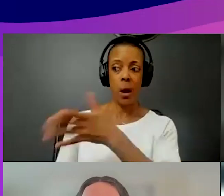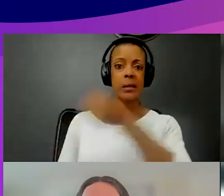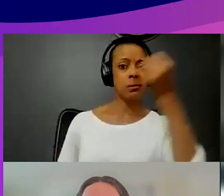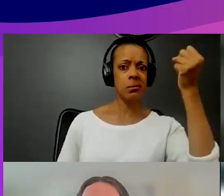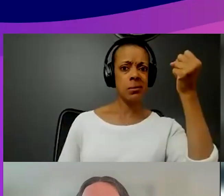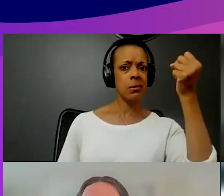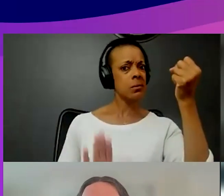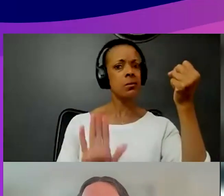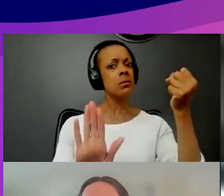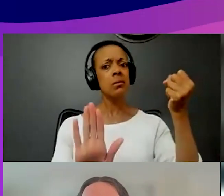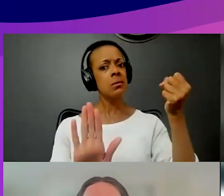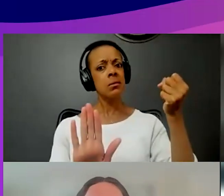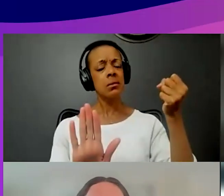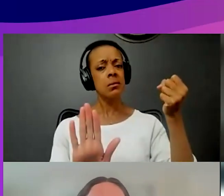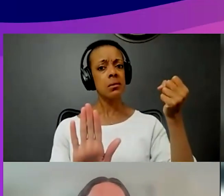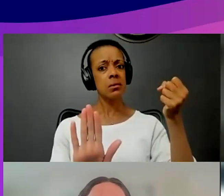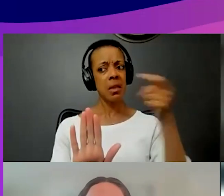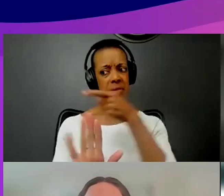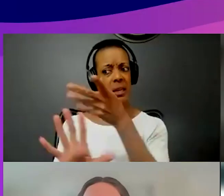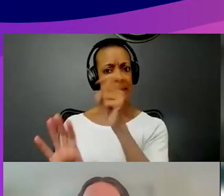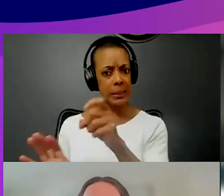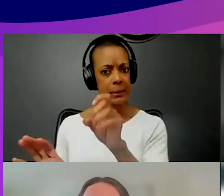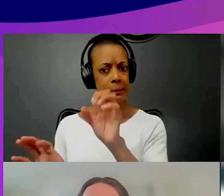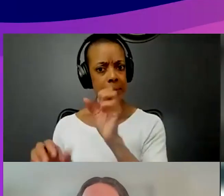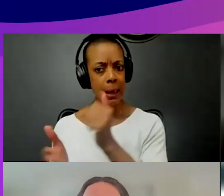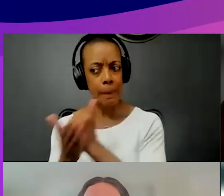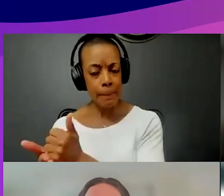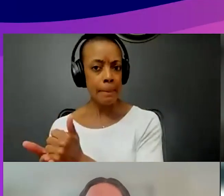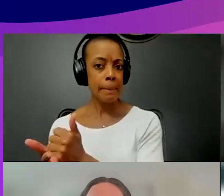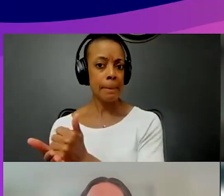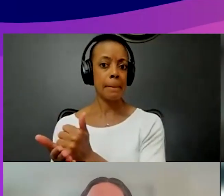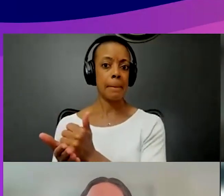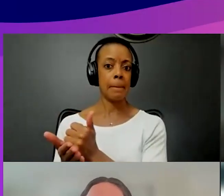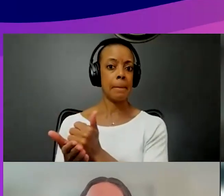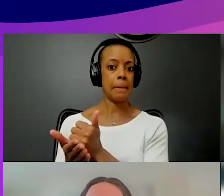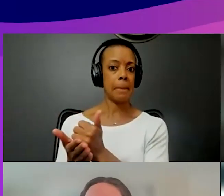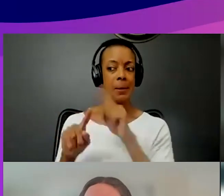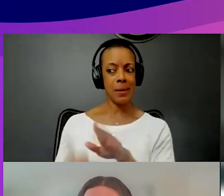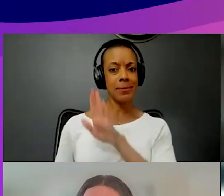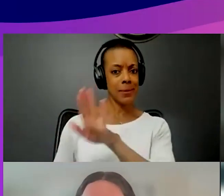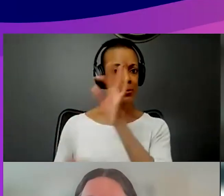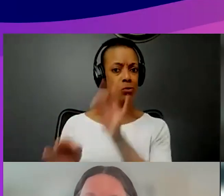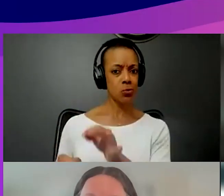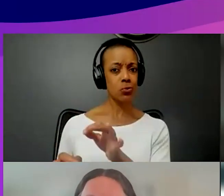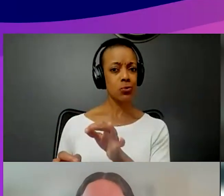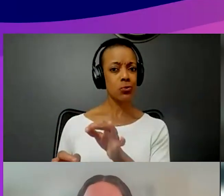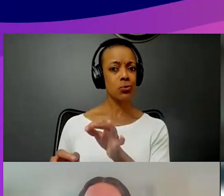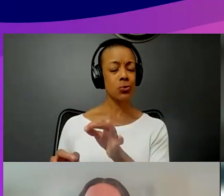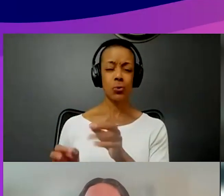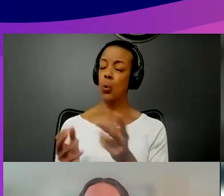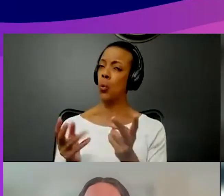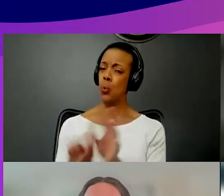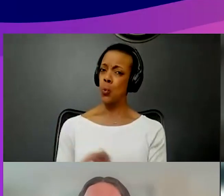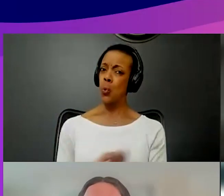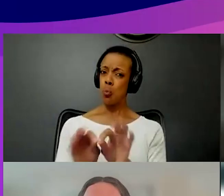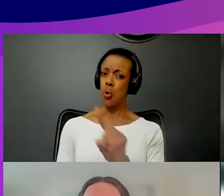under what situation, what timing, what context they want to do that. So it's just a very important question. I'm very